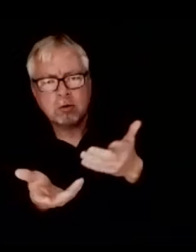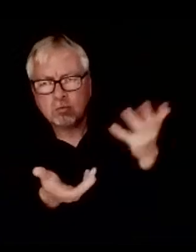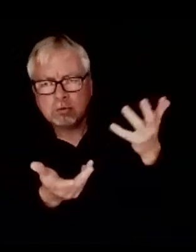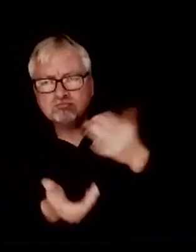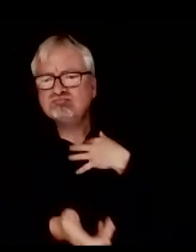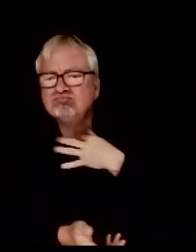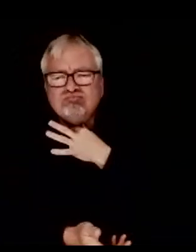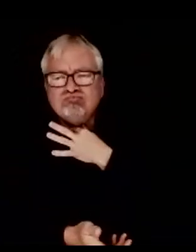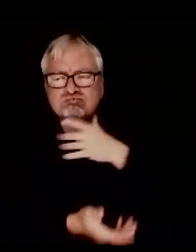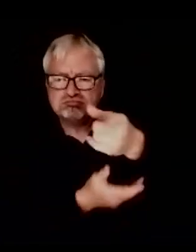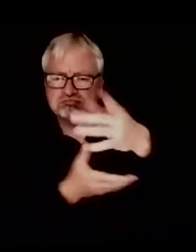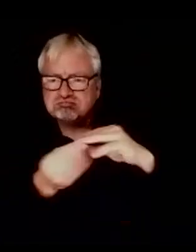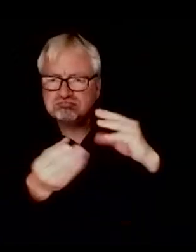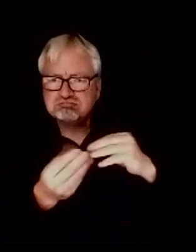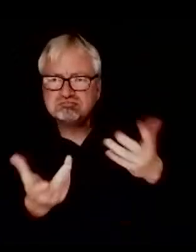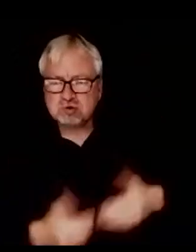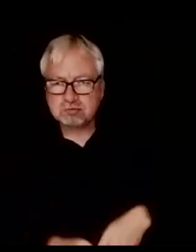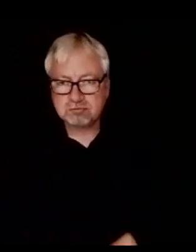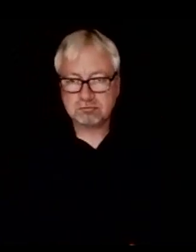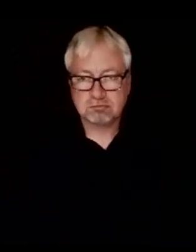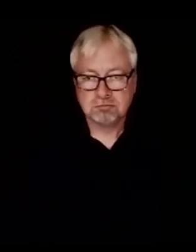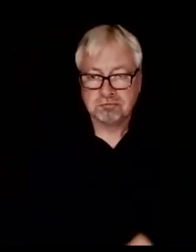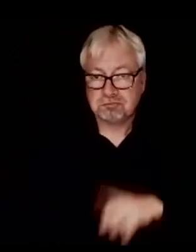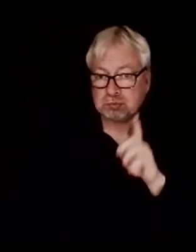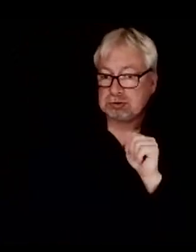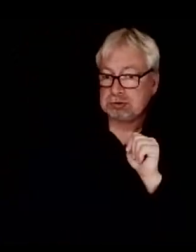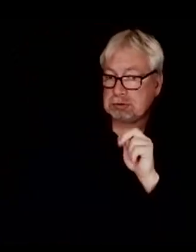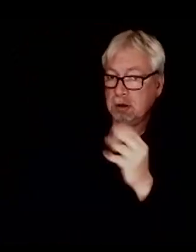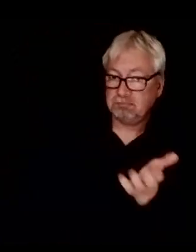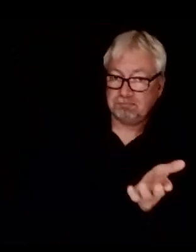Well, if the question is for me, I would say I would definitely do it.